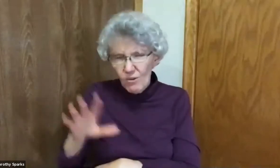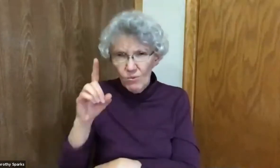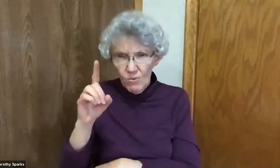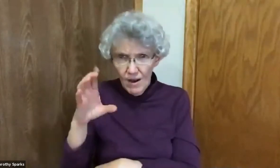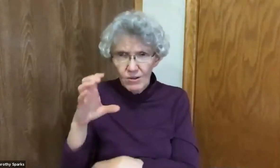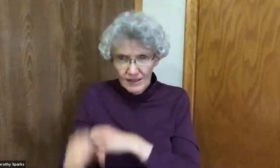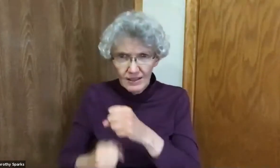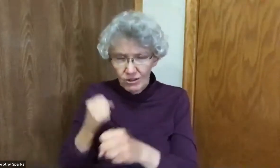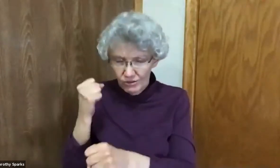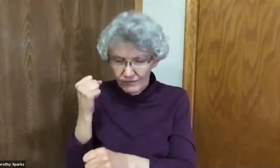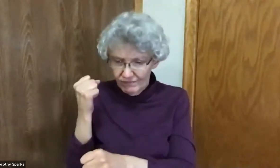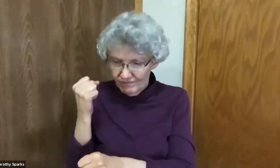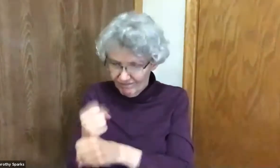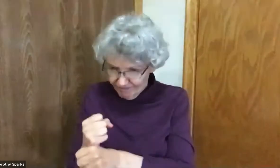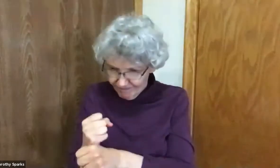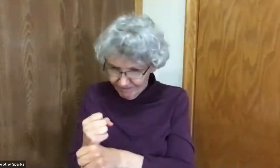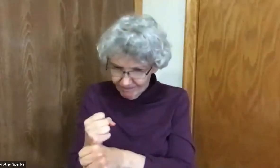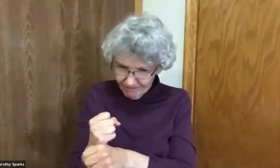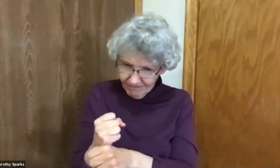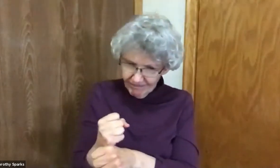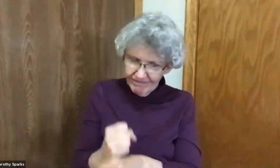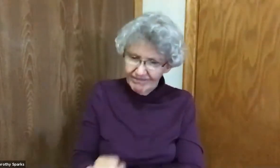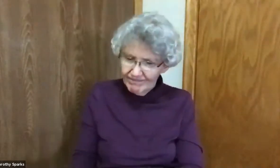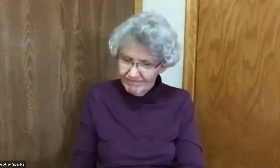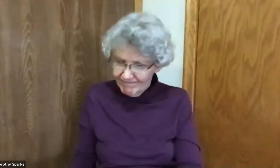They remained in Babylon for around 100 years.